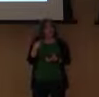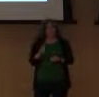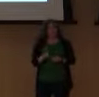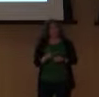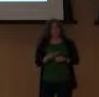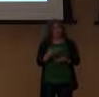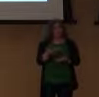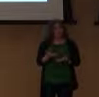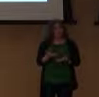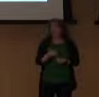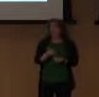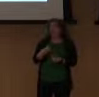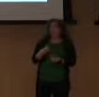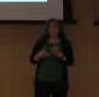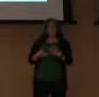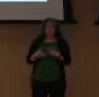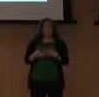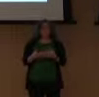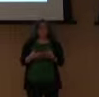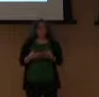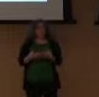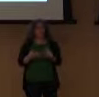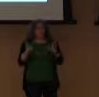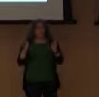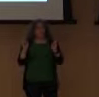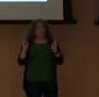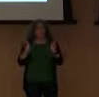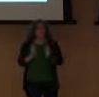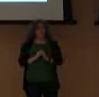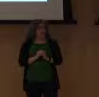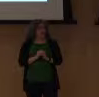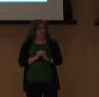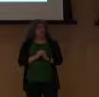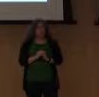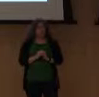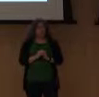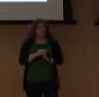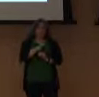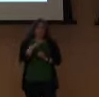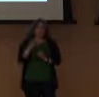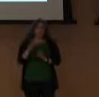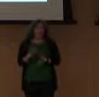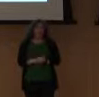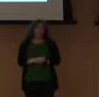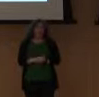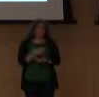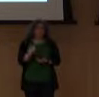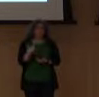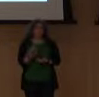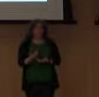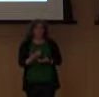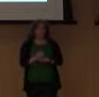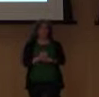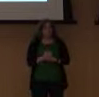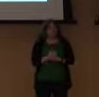Google Apps for Education account, we were able to, first of all, get a free domain. So that was